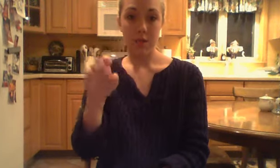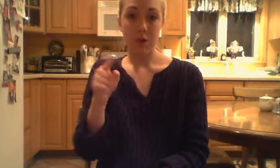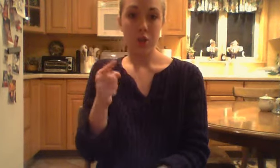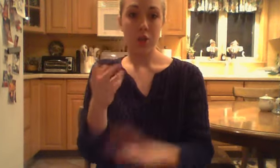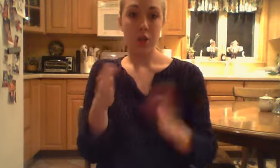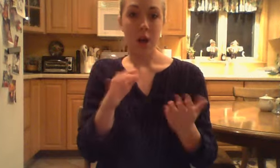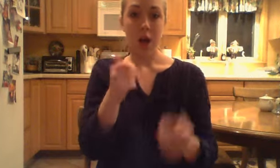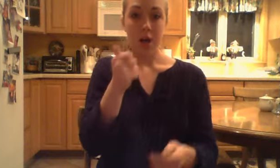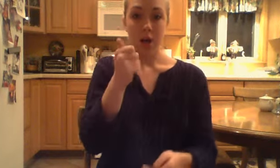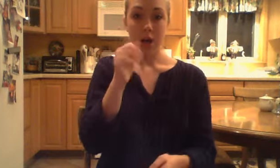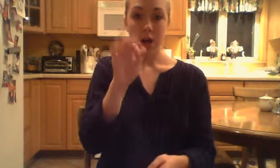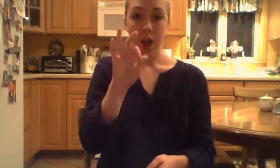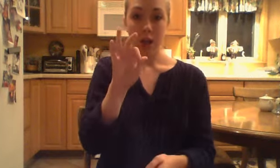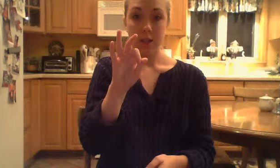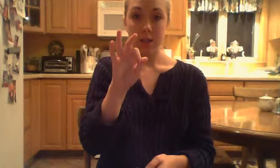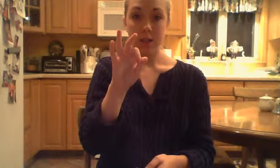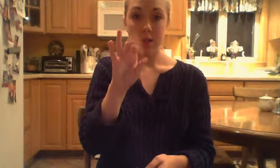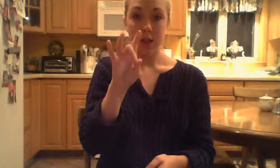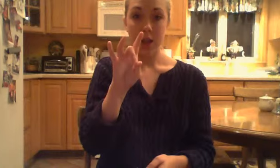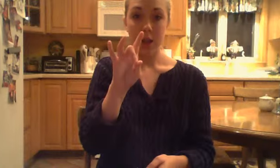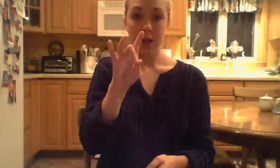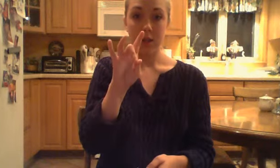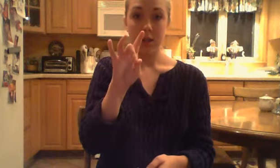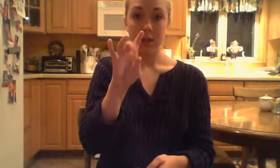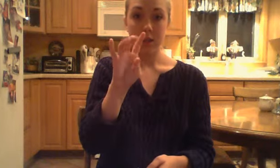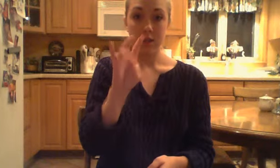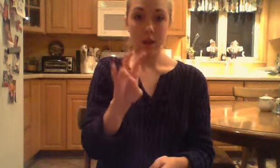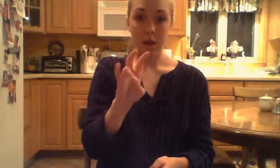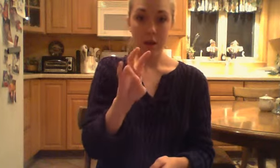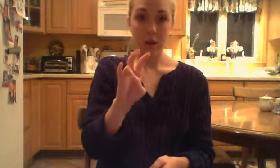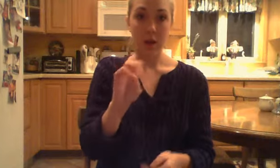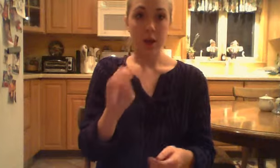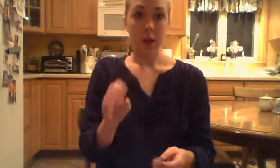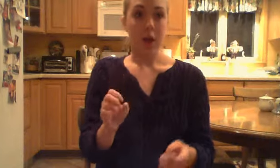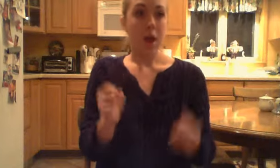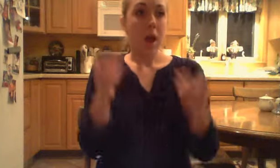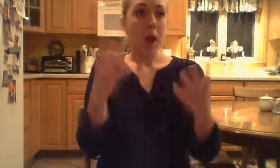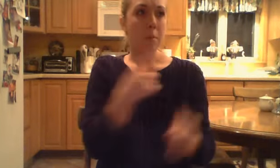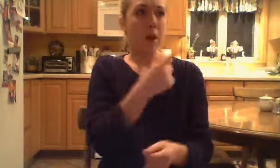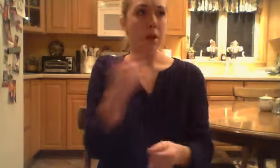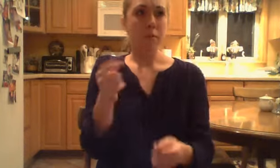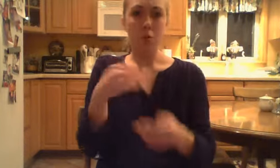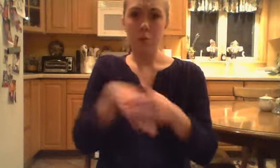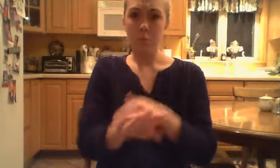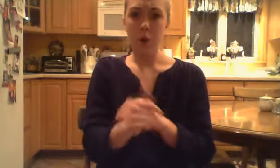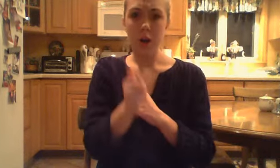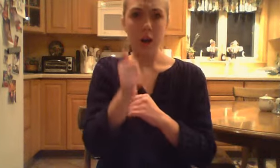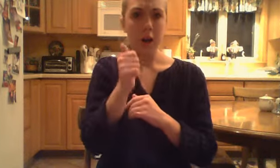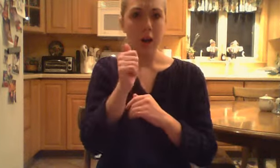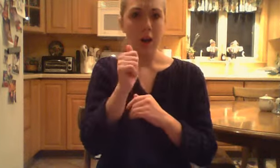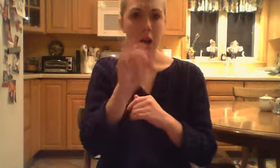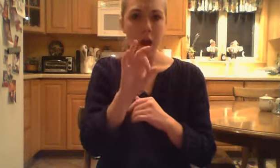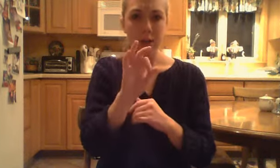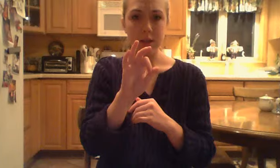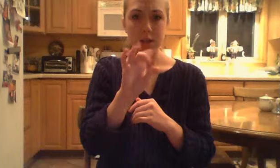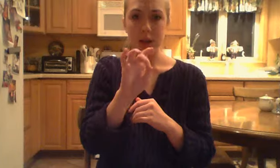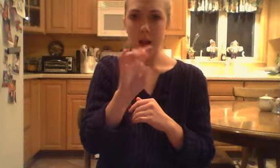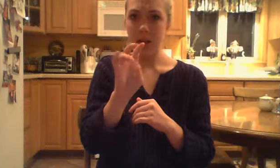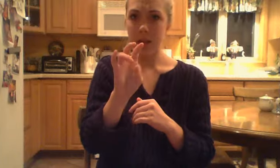1987. How many of you were born in 1987 or 88? Okay, so she died around the same time you were born. And she lived